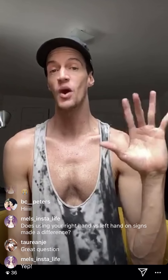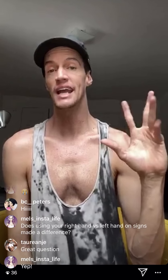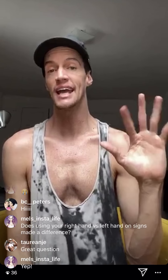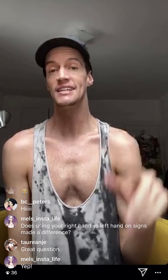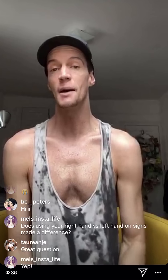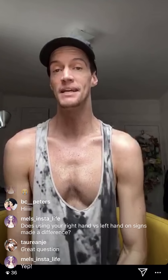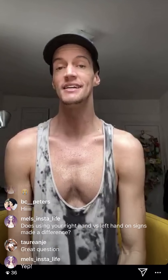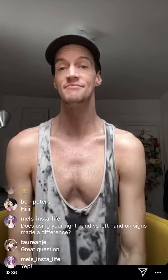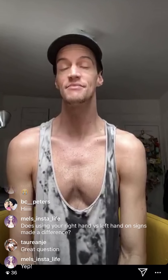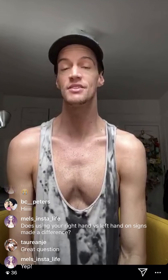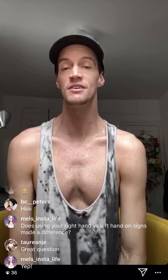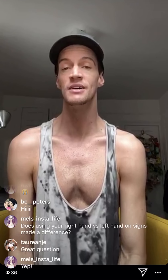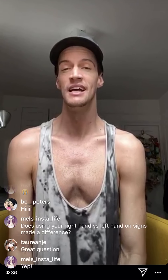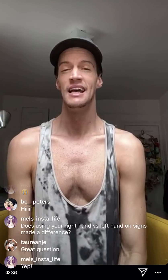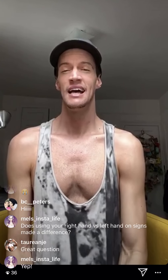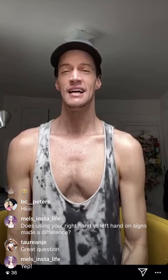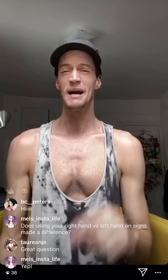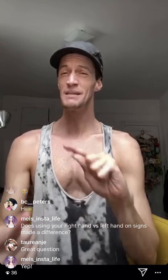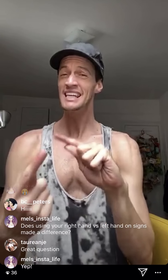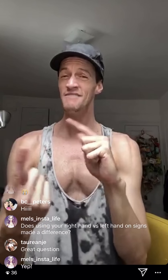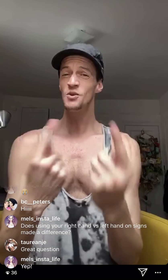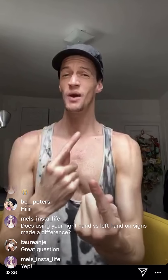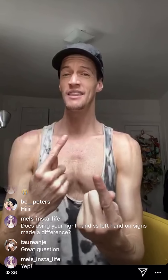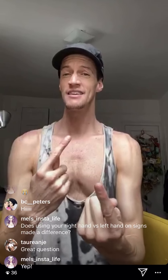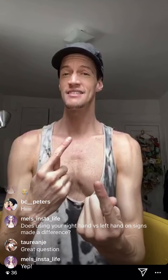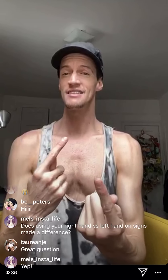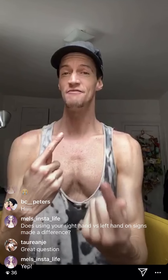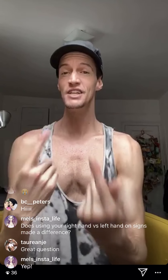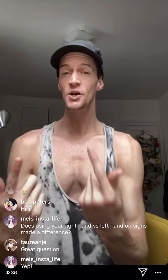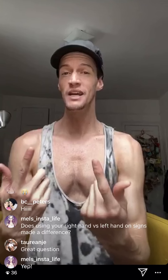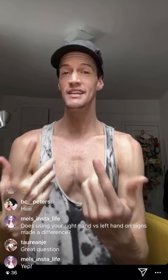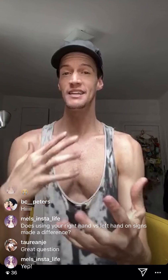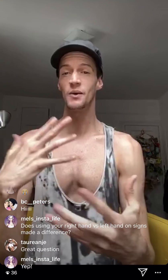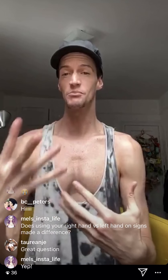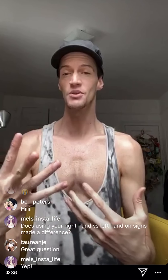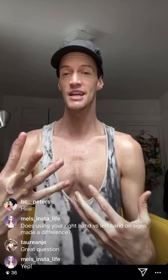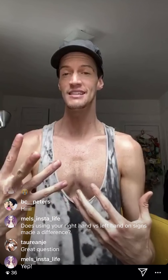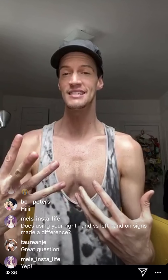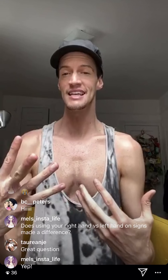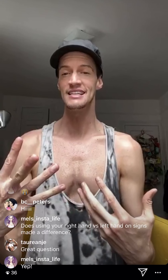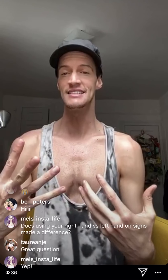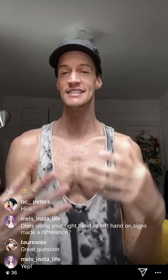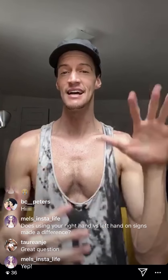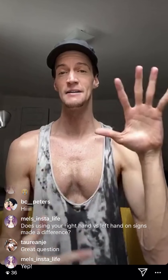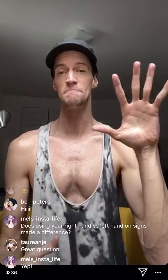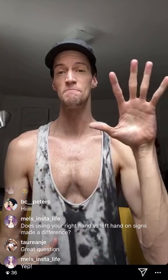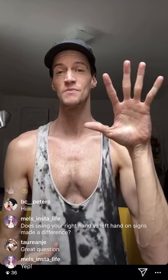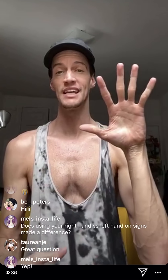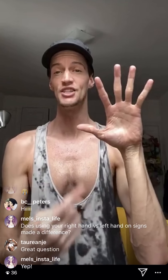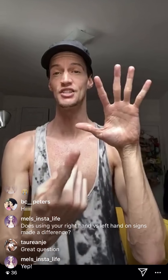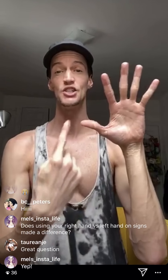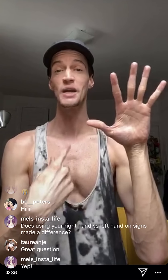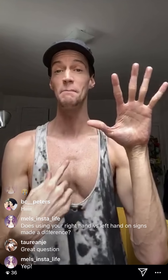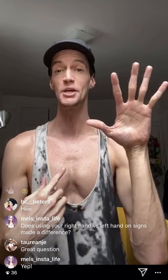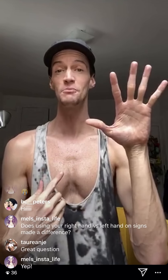hand dominant. So I believe the way this is videoing and the way it presents is you can mirror me and it